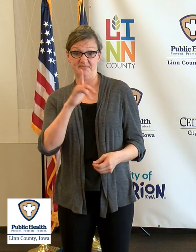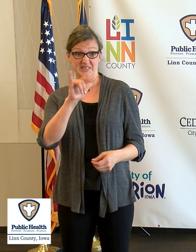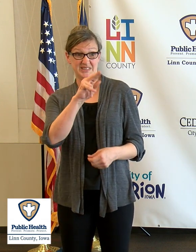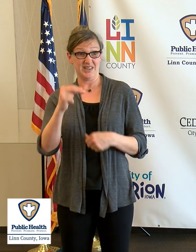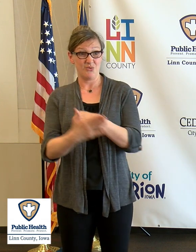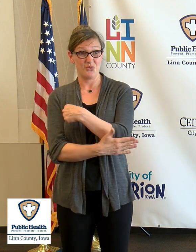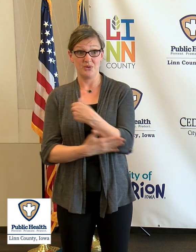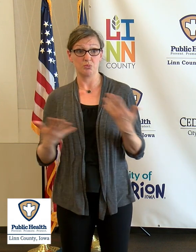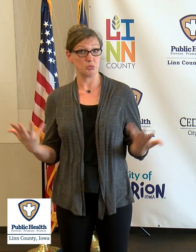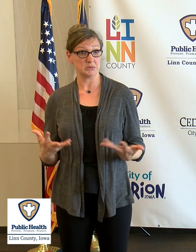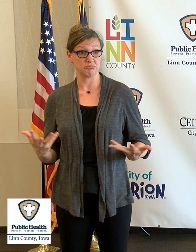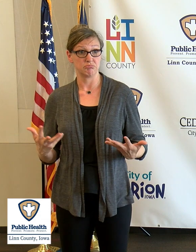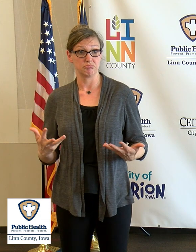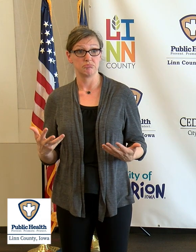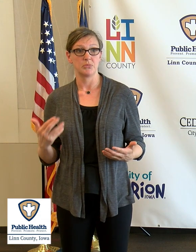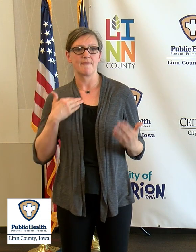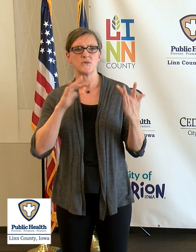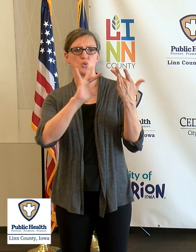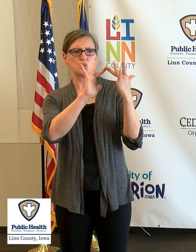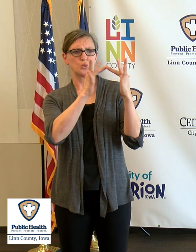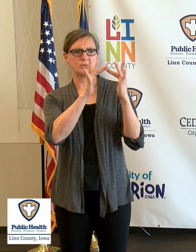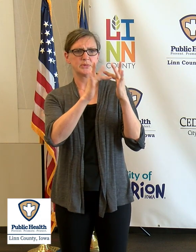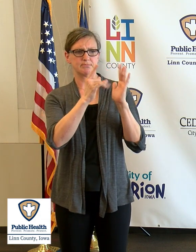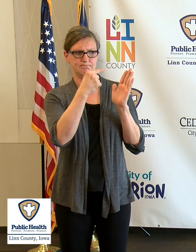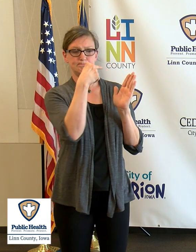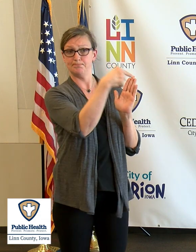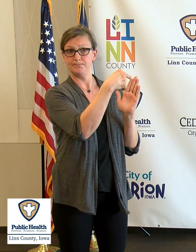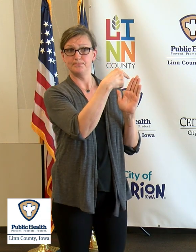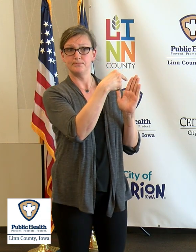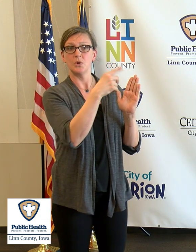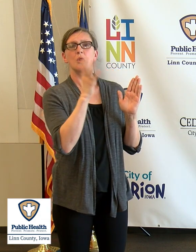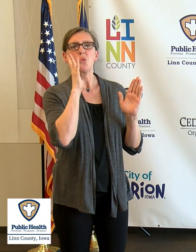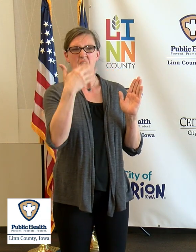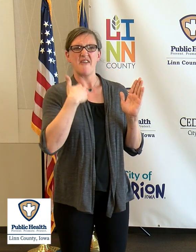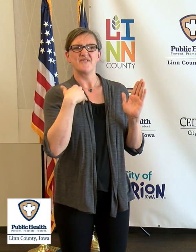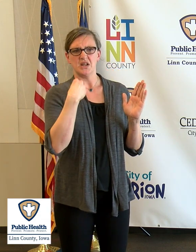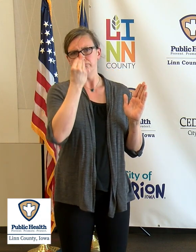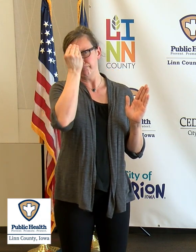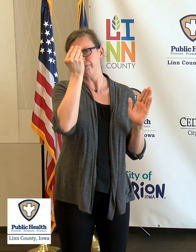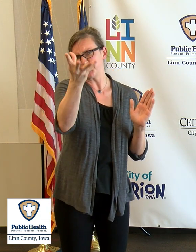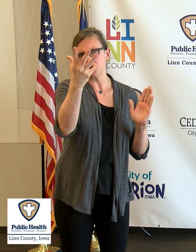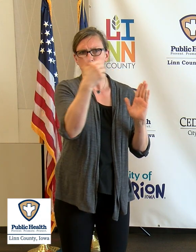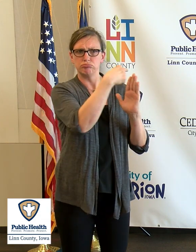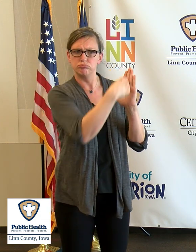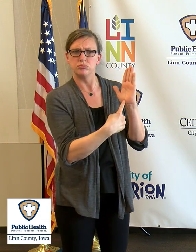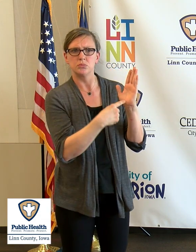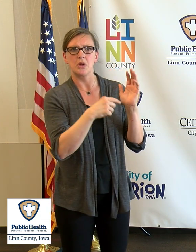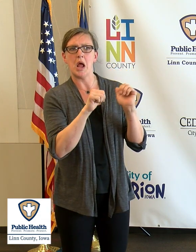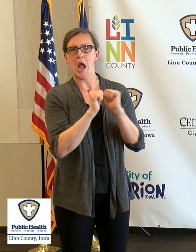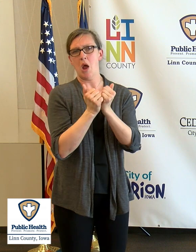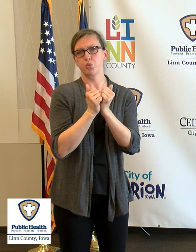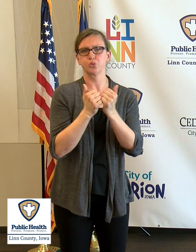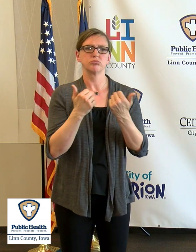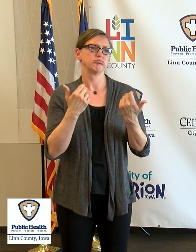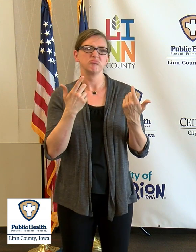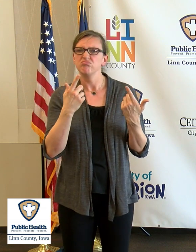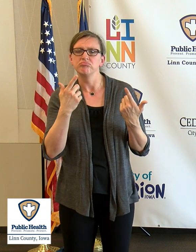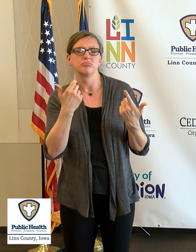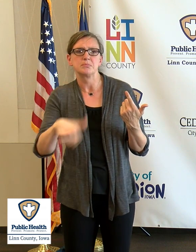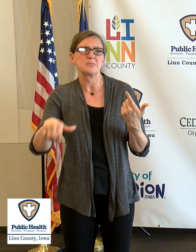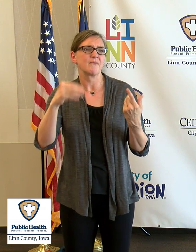webpage. This page is to provide the community the most accurate and up-to-date information